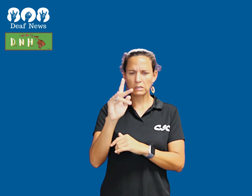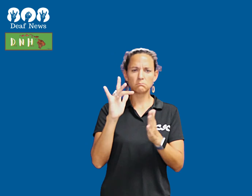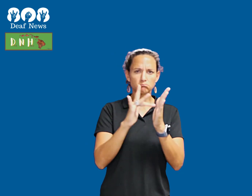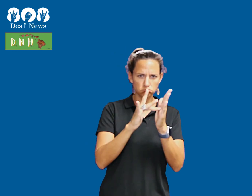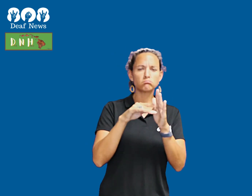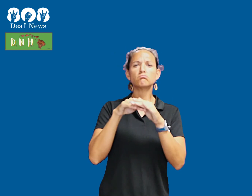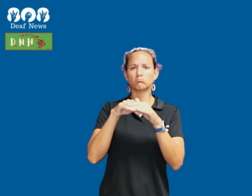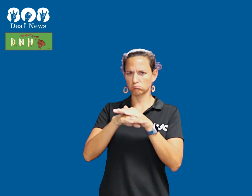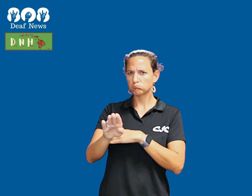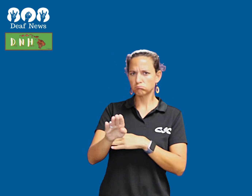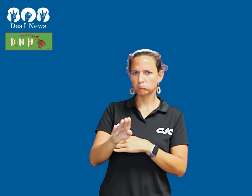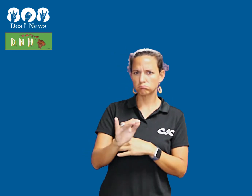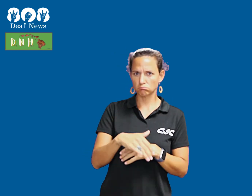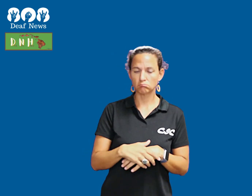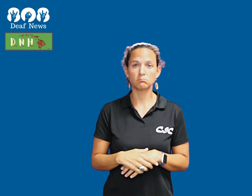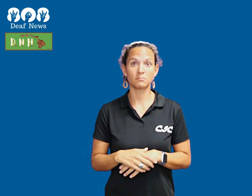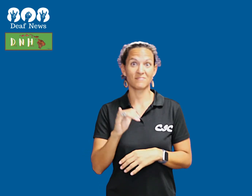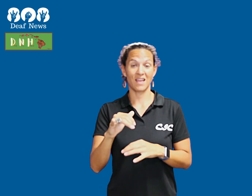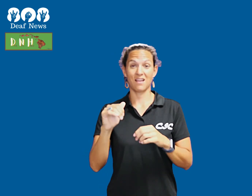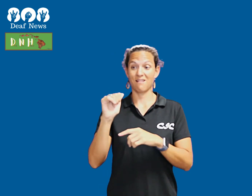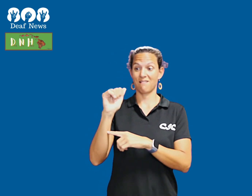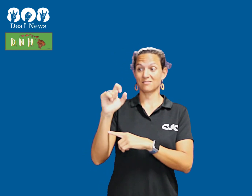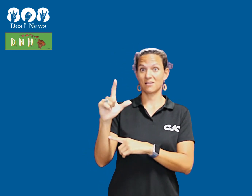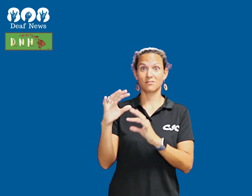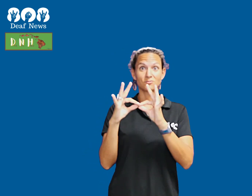ASL interpreters and cart will be provided.